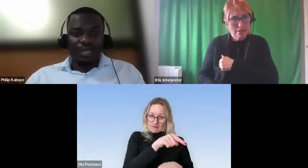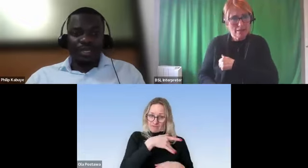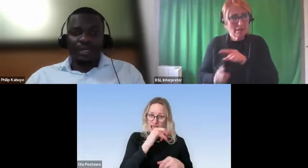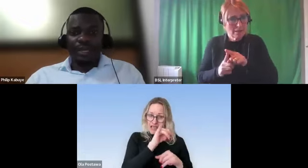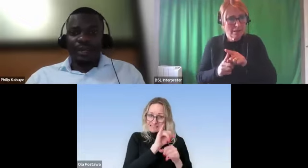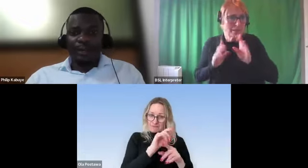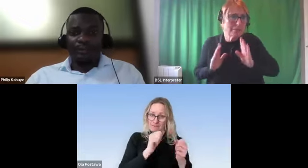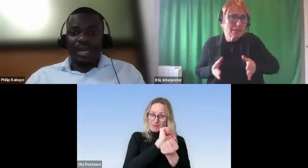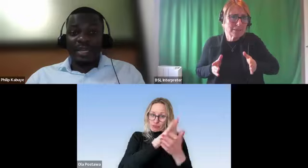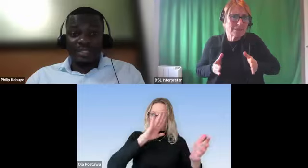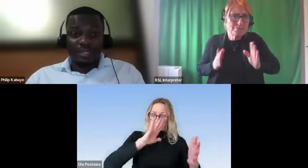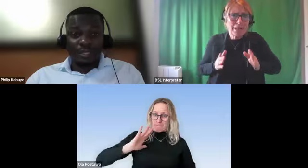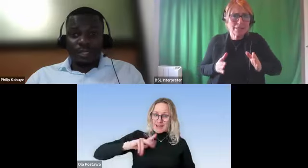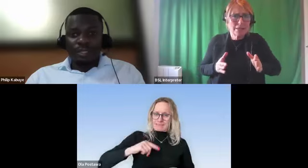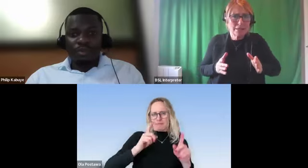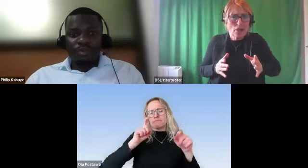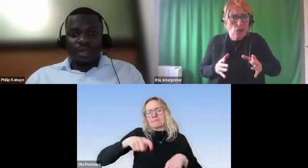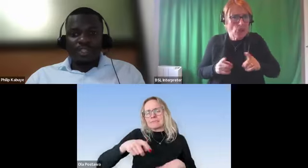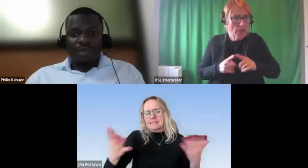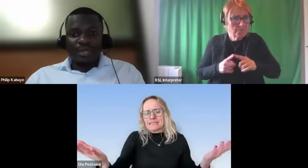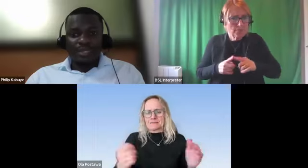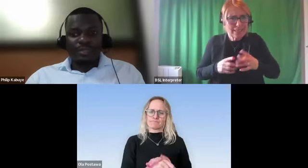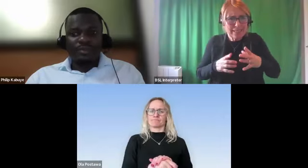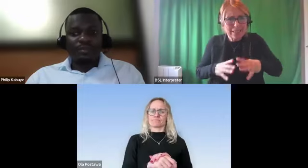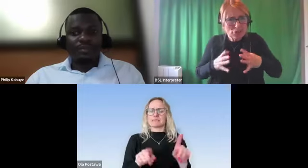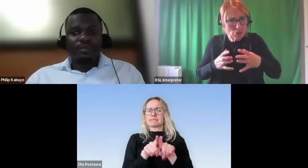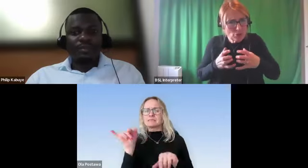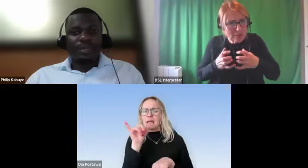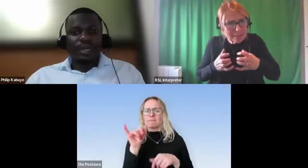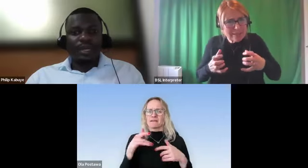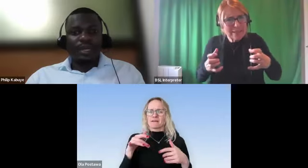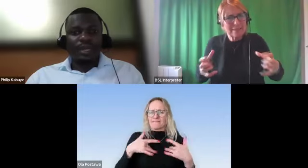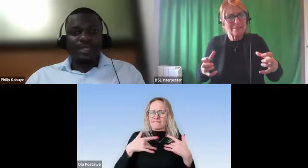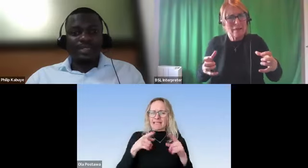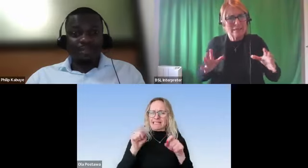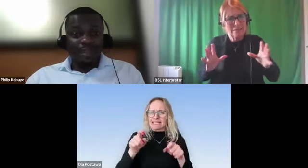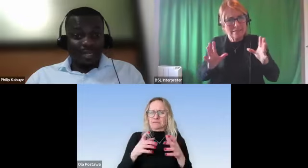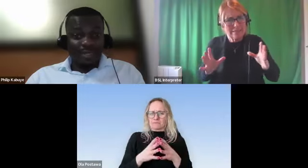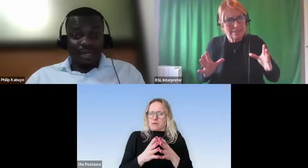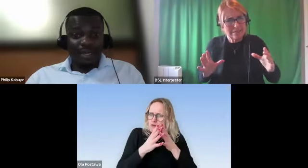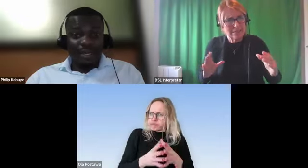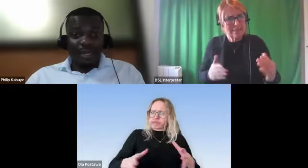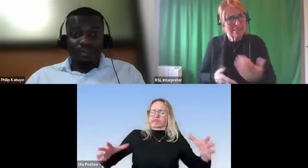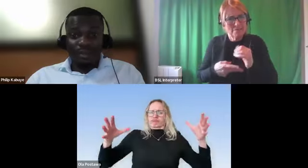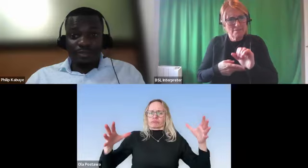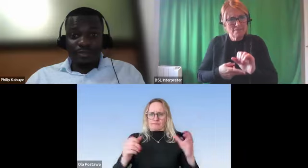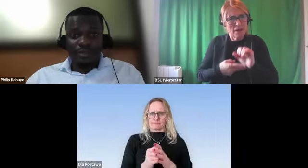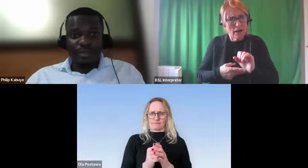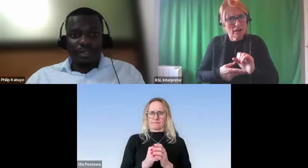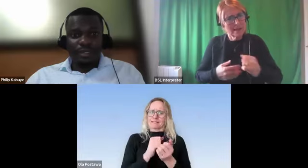also be harnessed to expand and safeguard